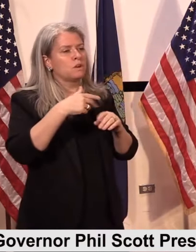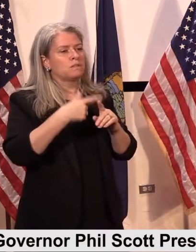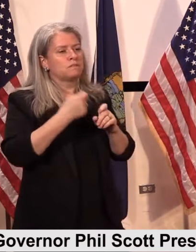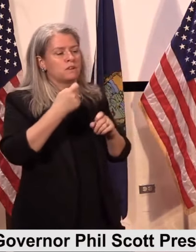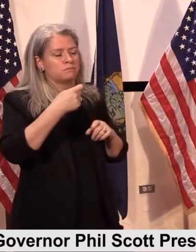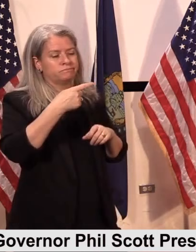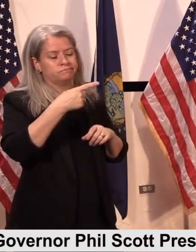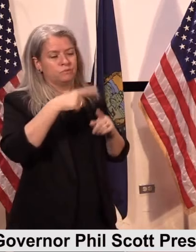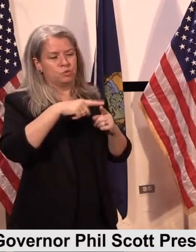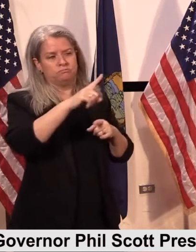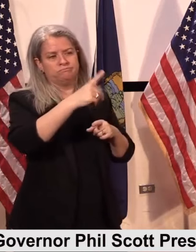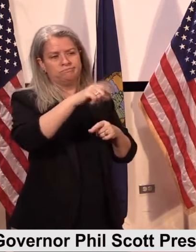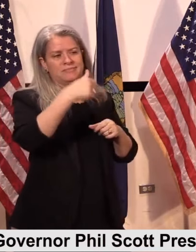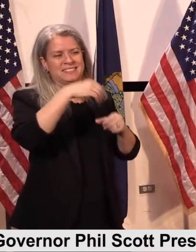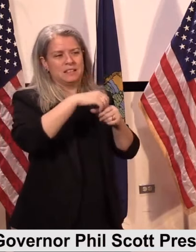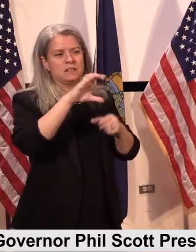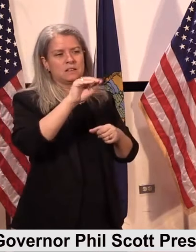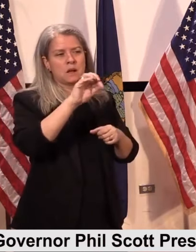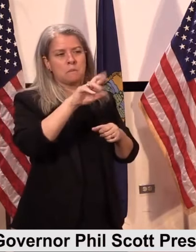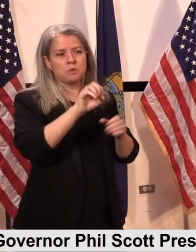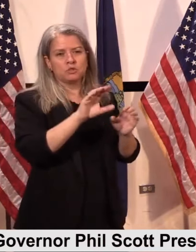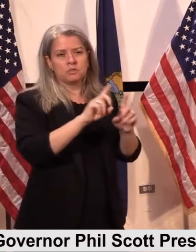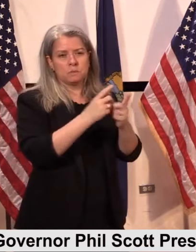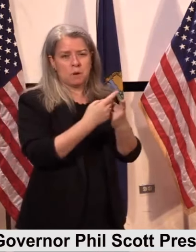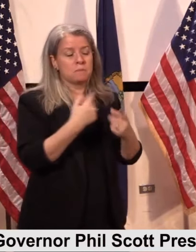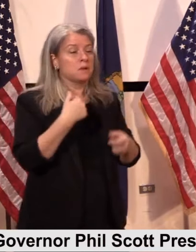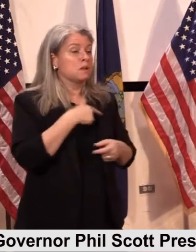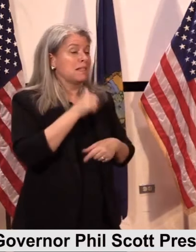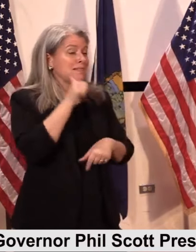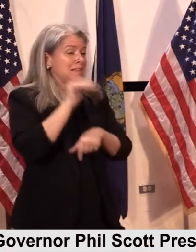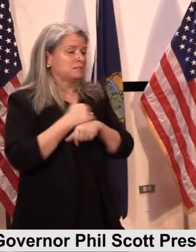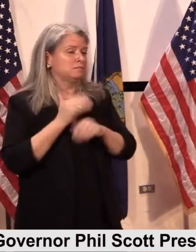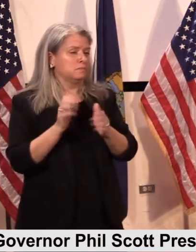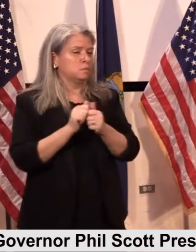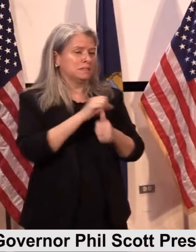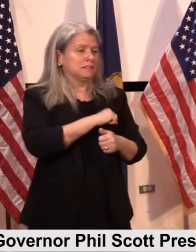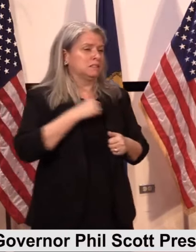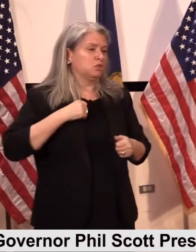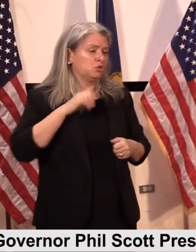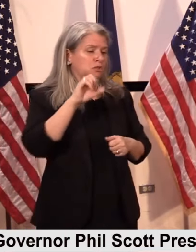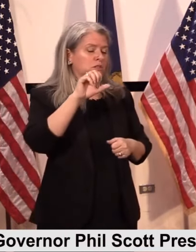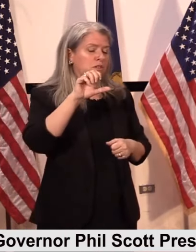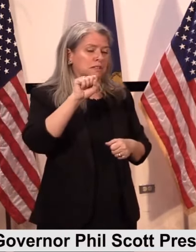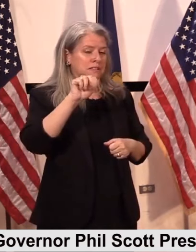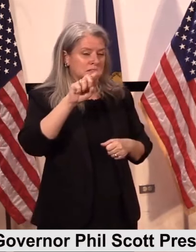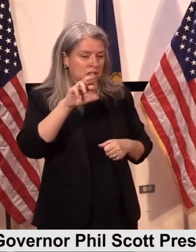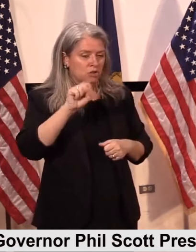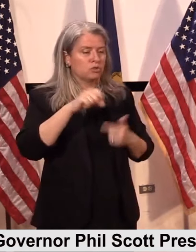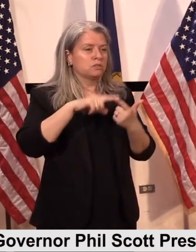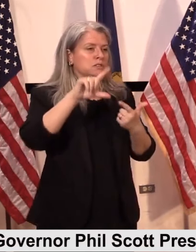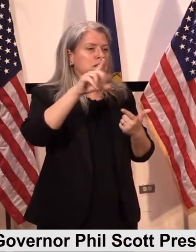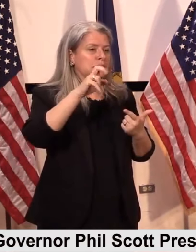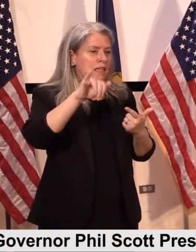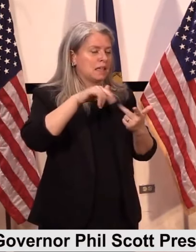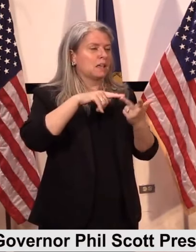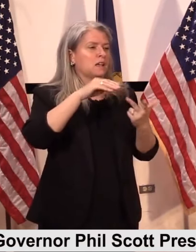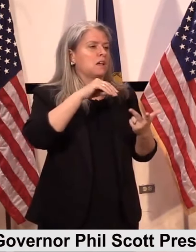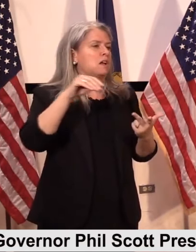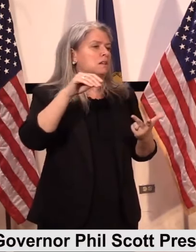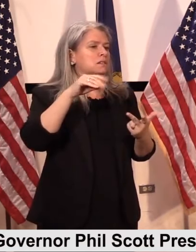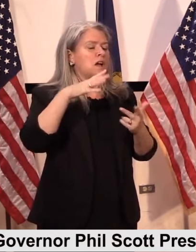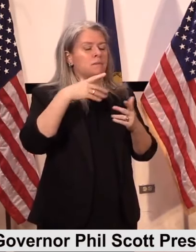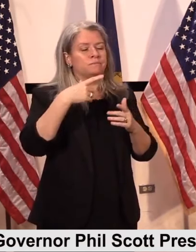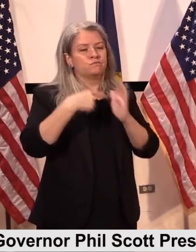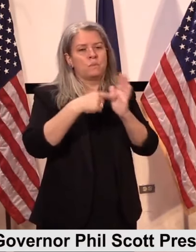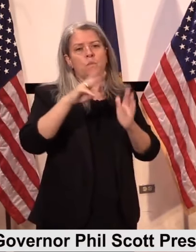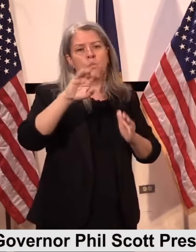will add, we had this conversation last night with Senator Sanders, Senator Leahy, Congressman Welch, and we certainly all have the